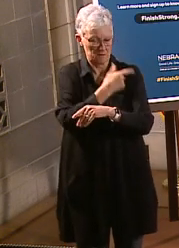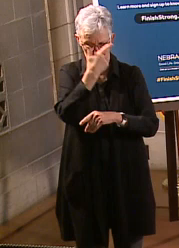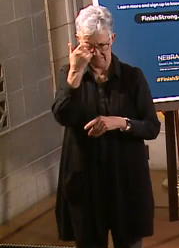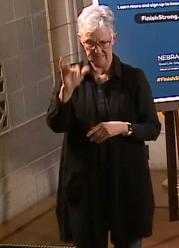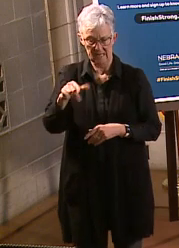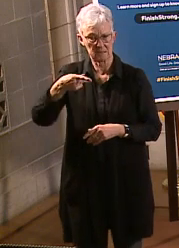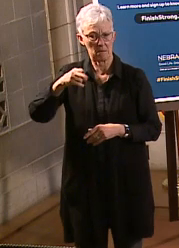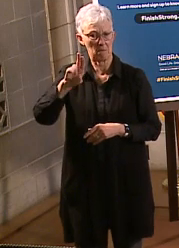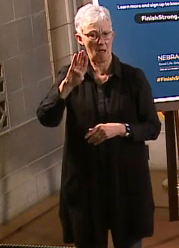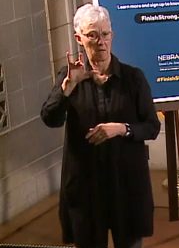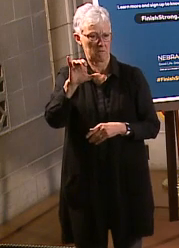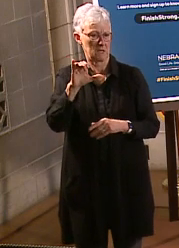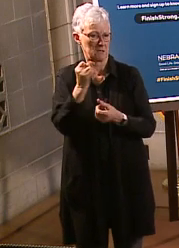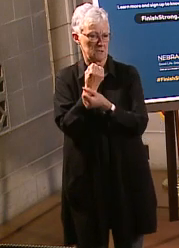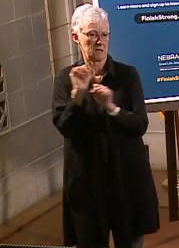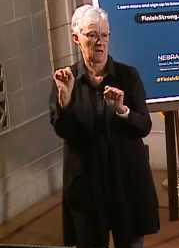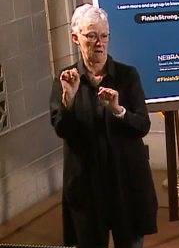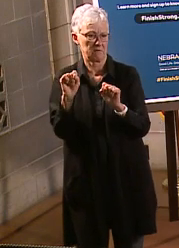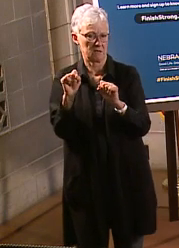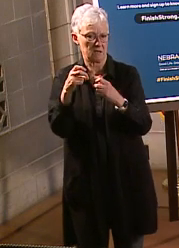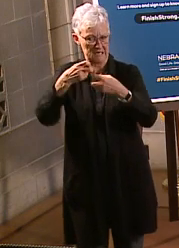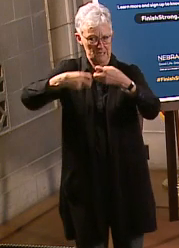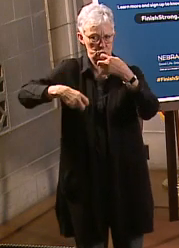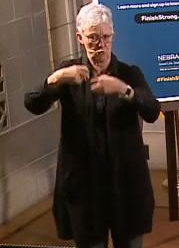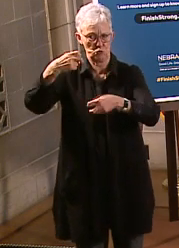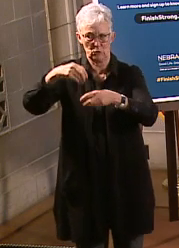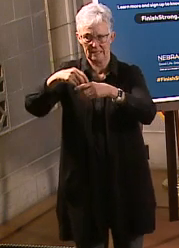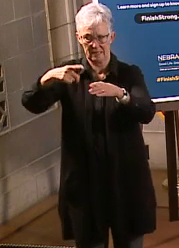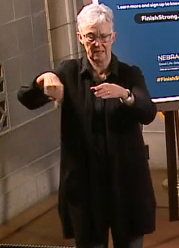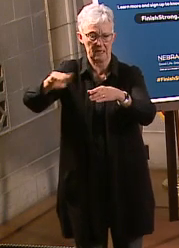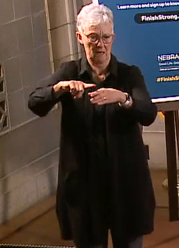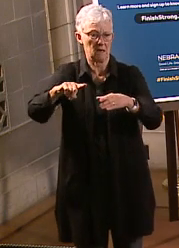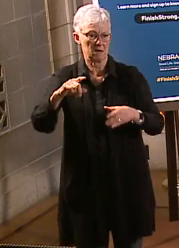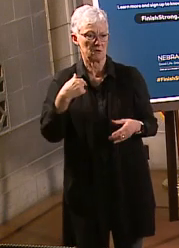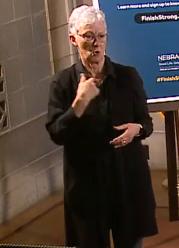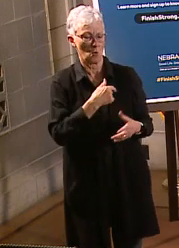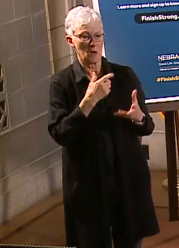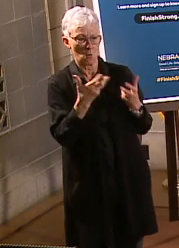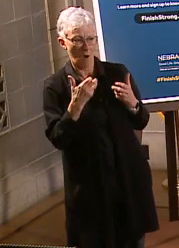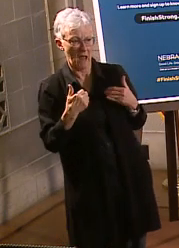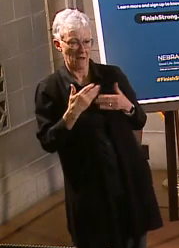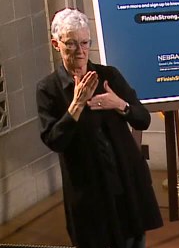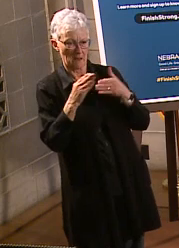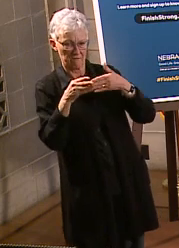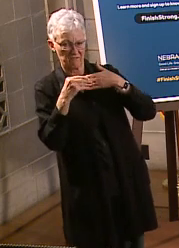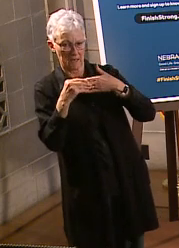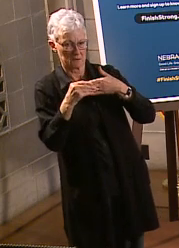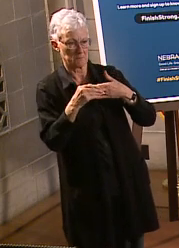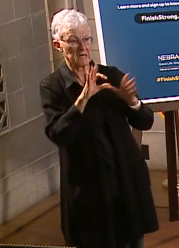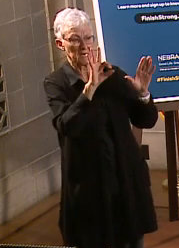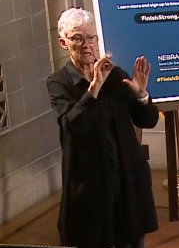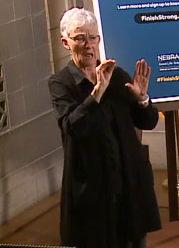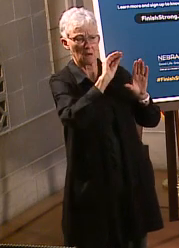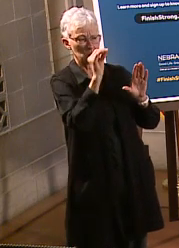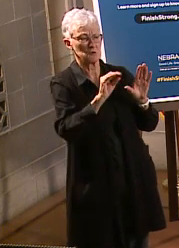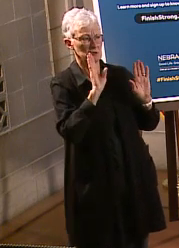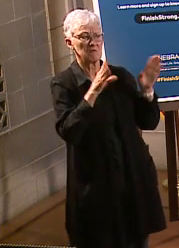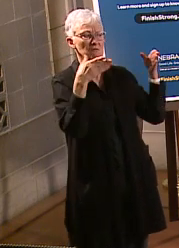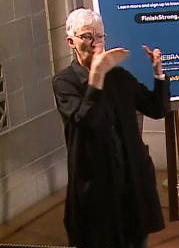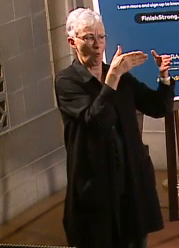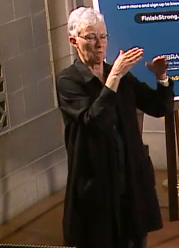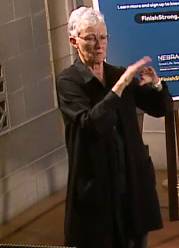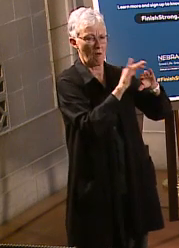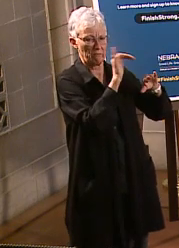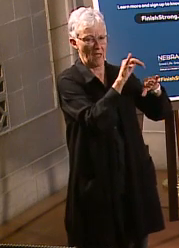public safety issue concerns around that. So again, we wanted to be able to have some flexibility with regard to our health departments on doing